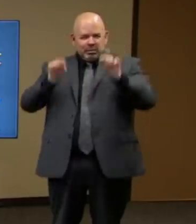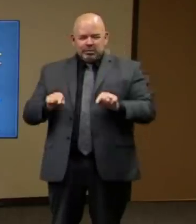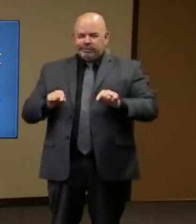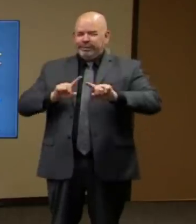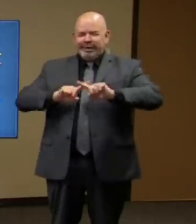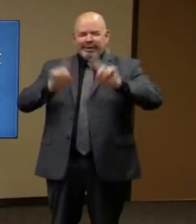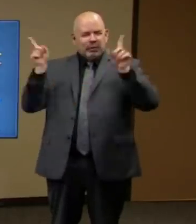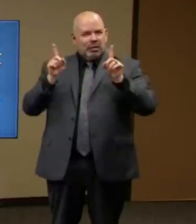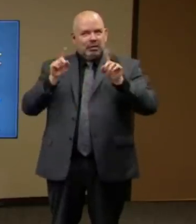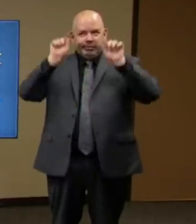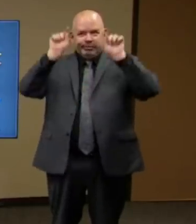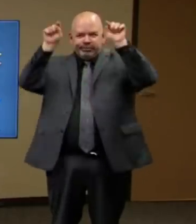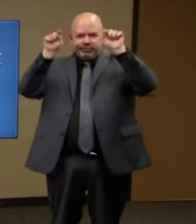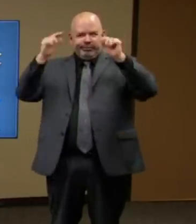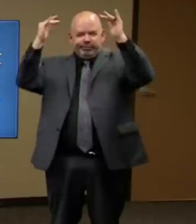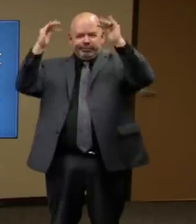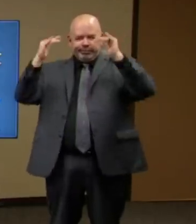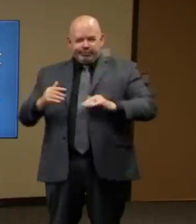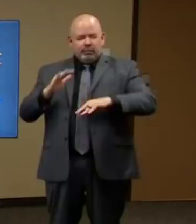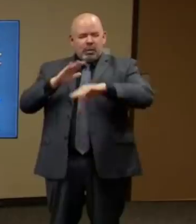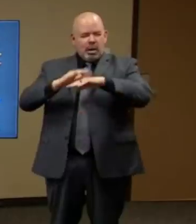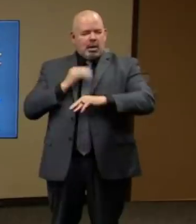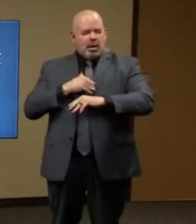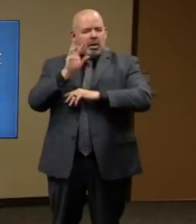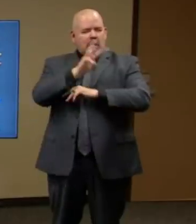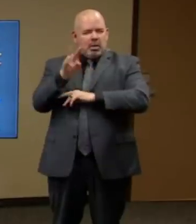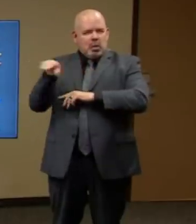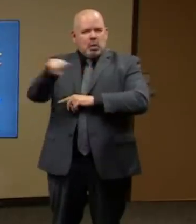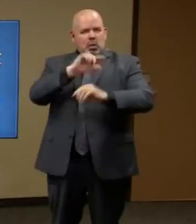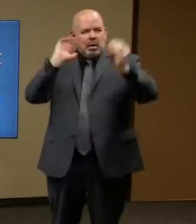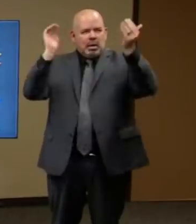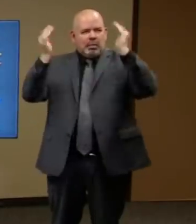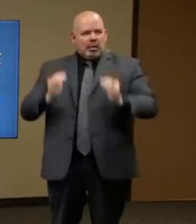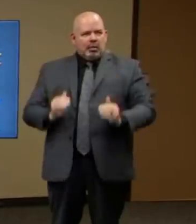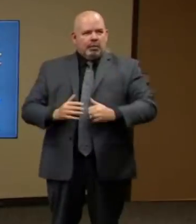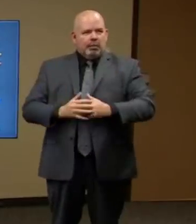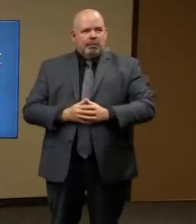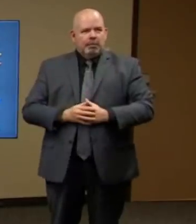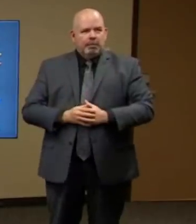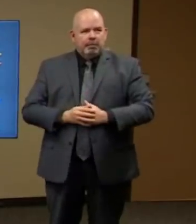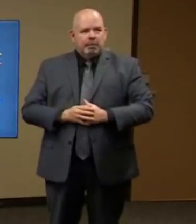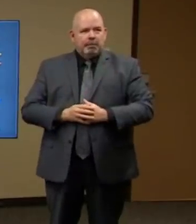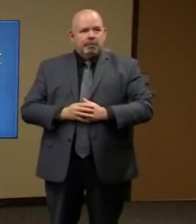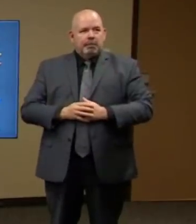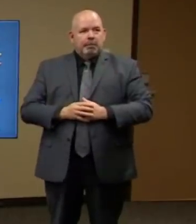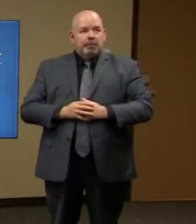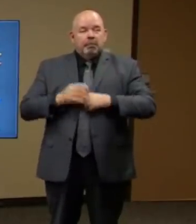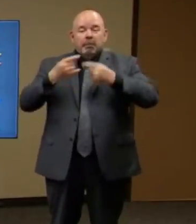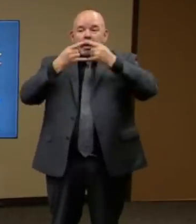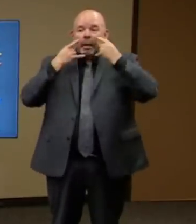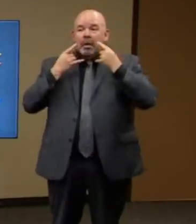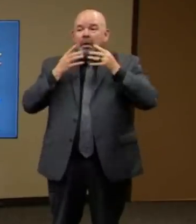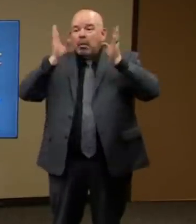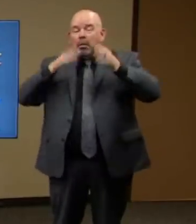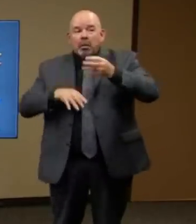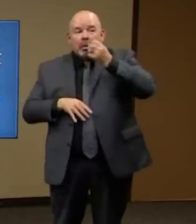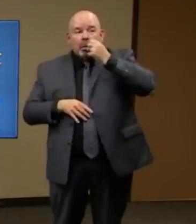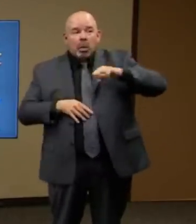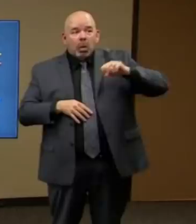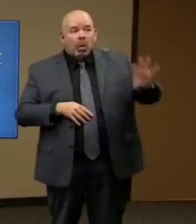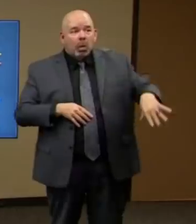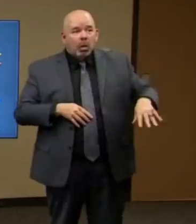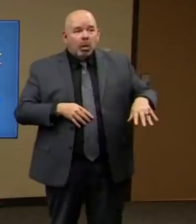grace to those people who, for whatever reason, are not wearing their mask. Nicely remind them, but don't go off on them.